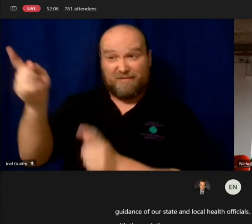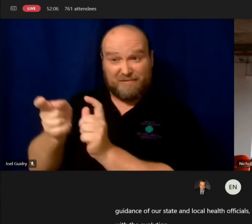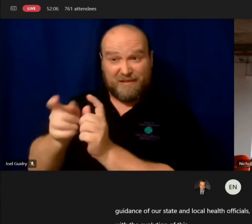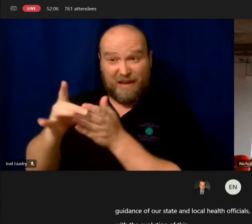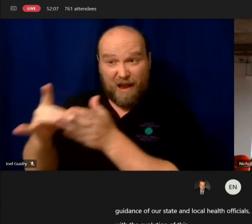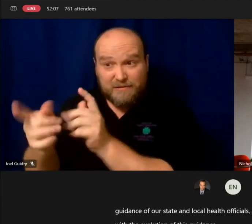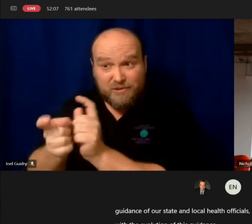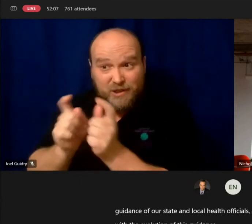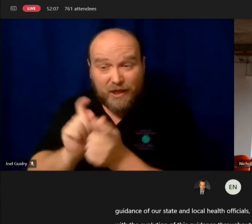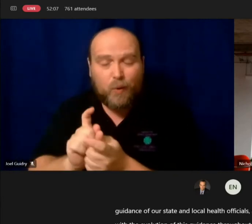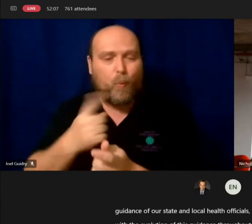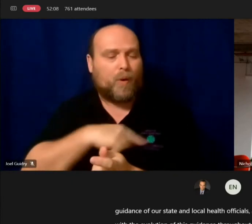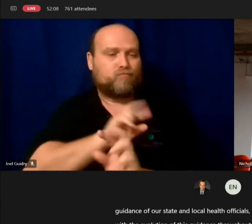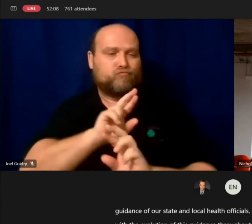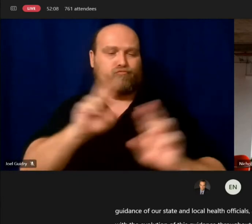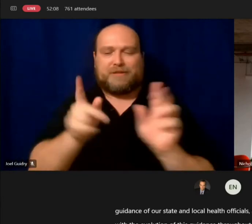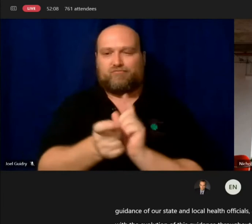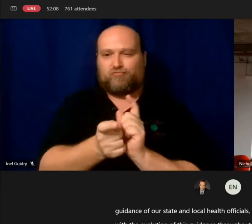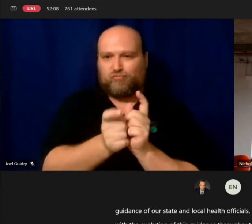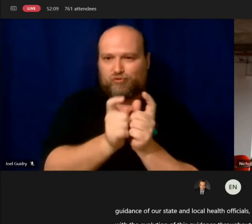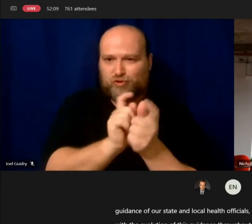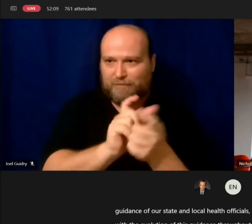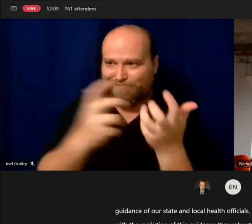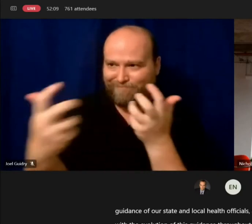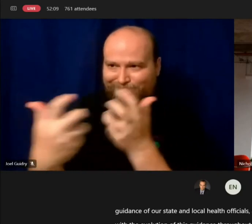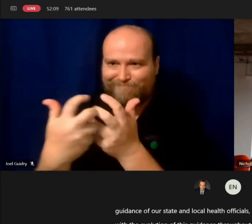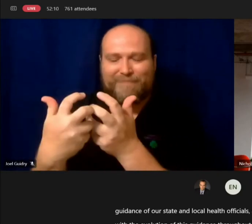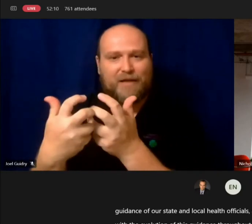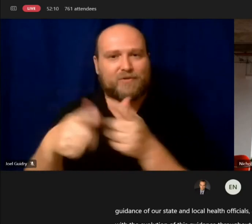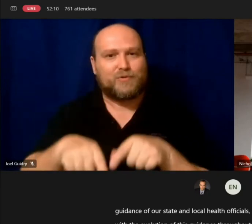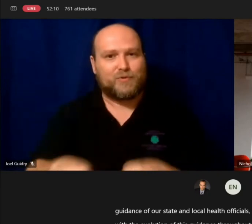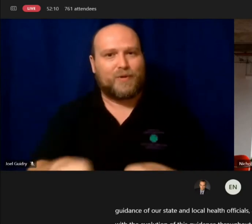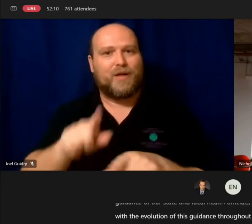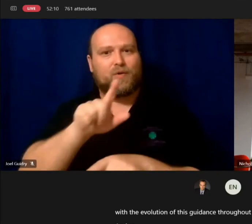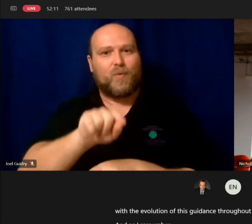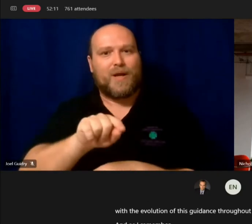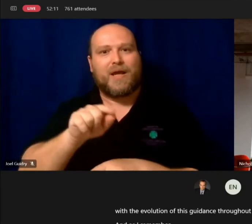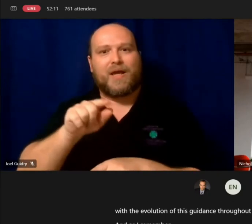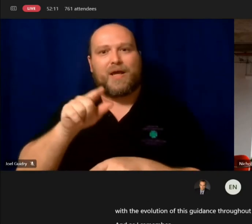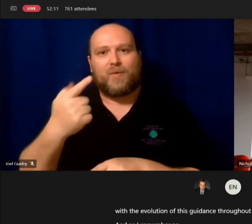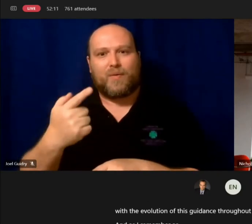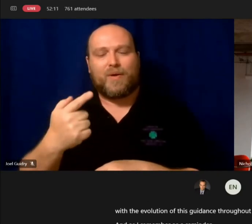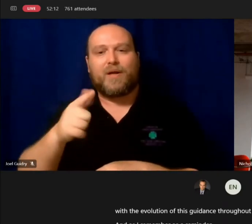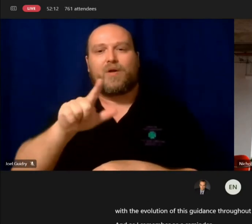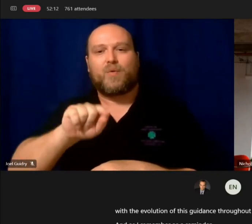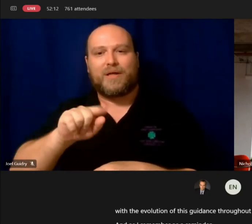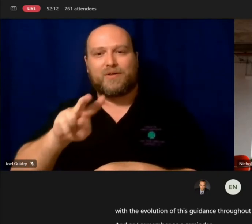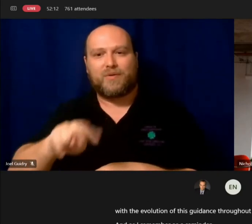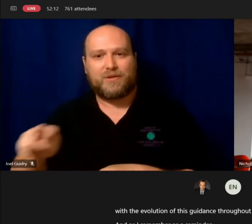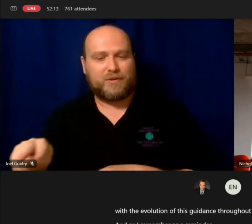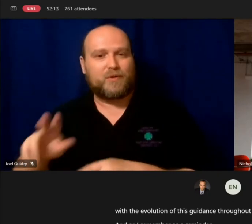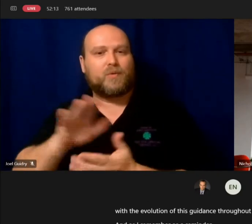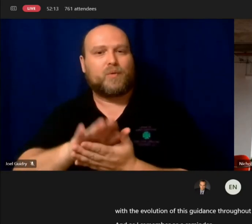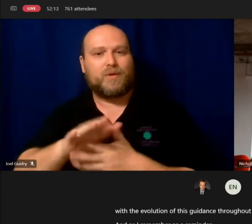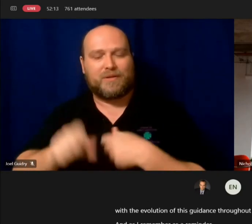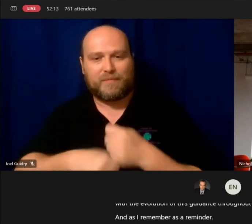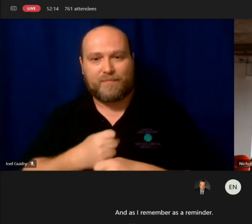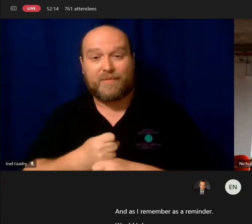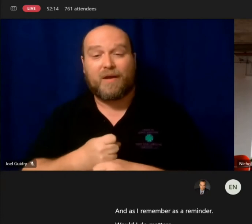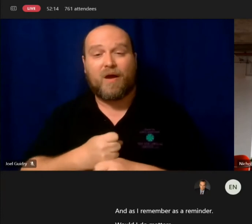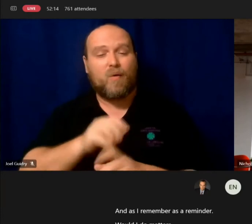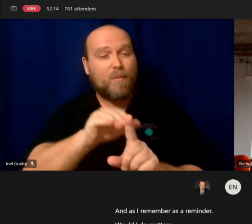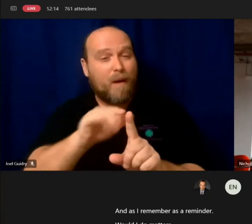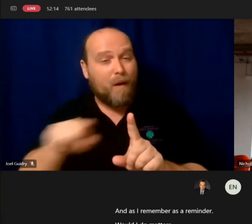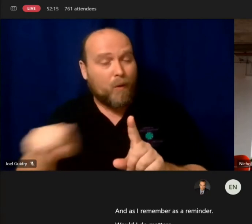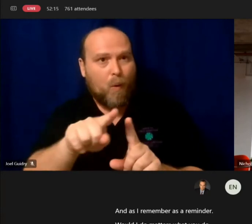21-22 school year. And as a reminder, What I do matters, what you do matters, what